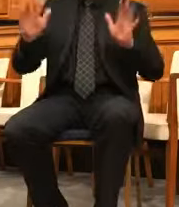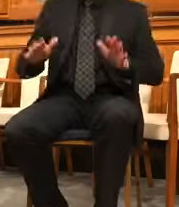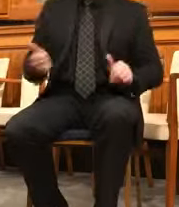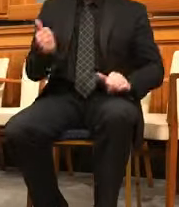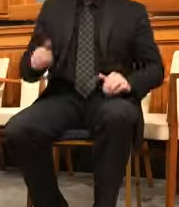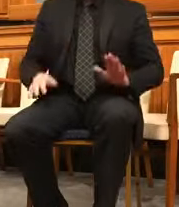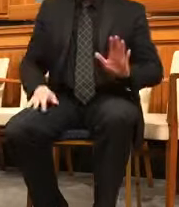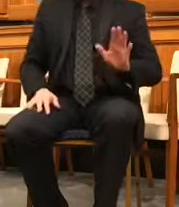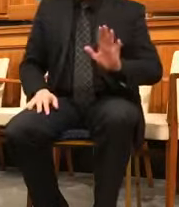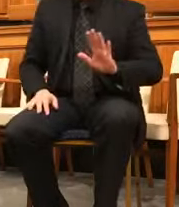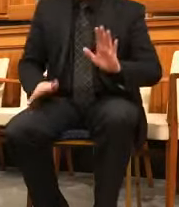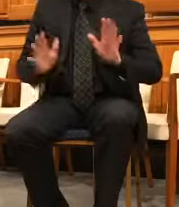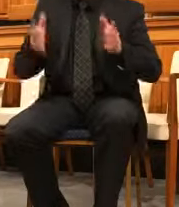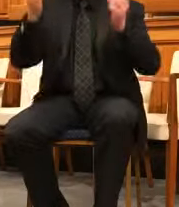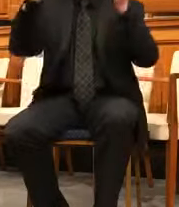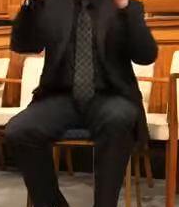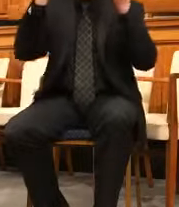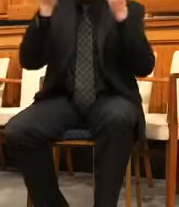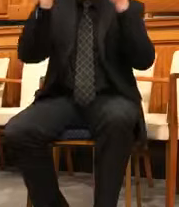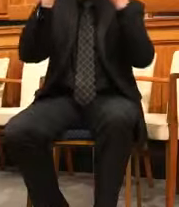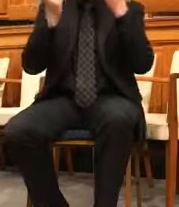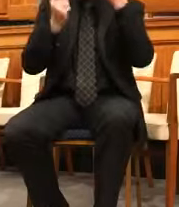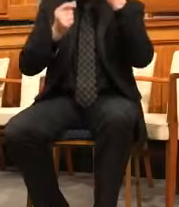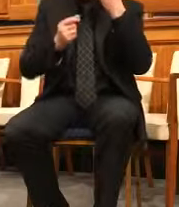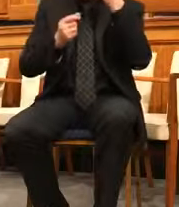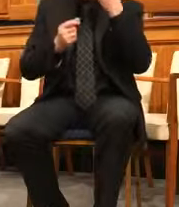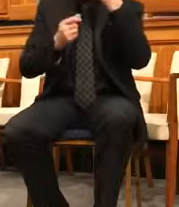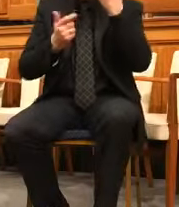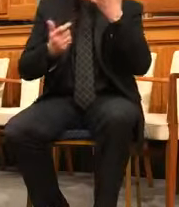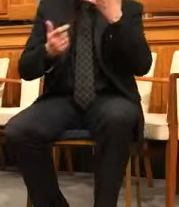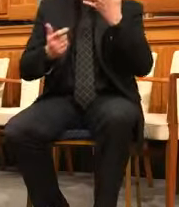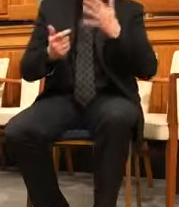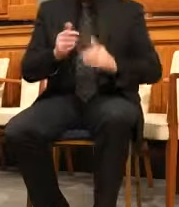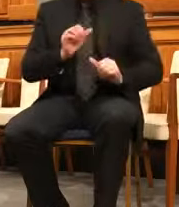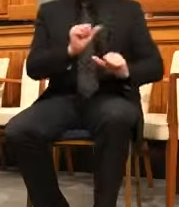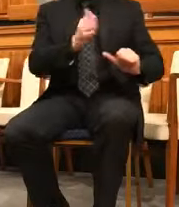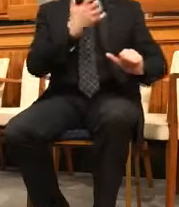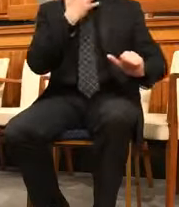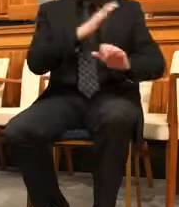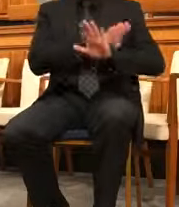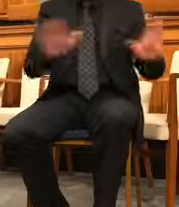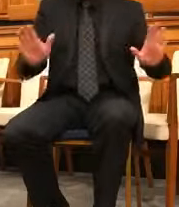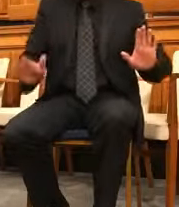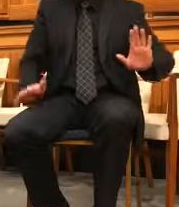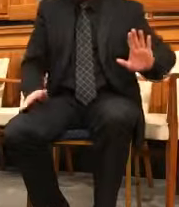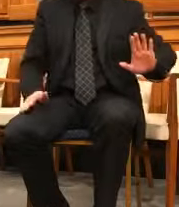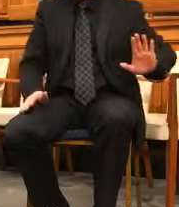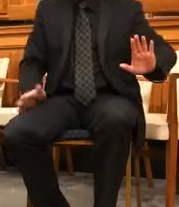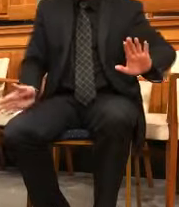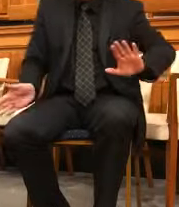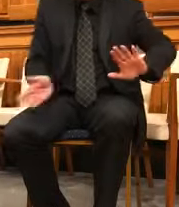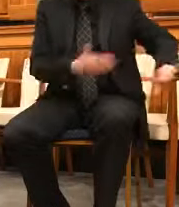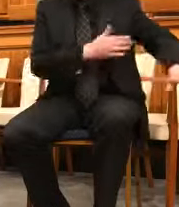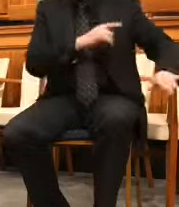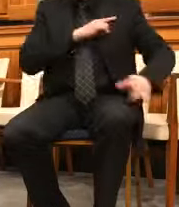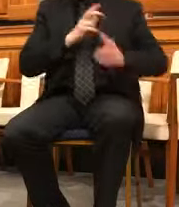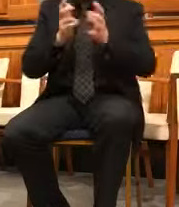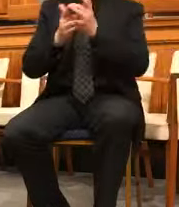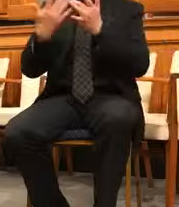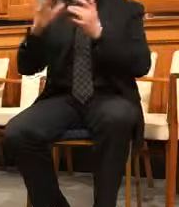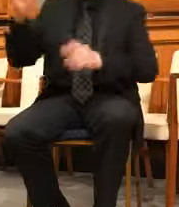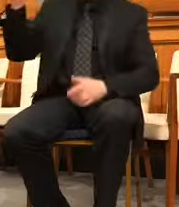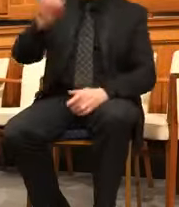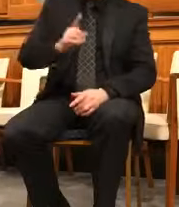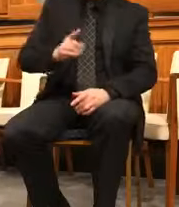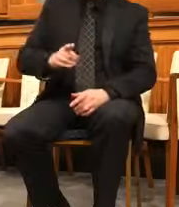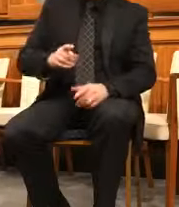So now we don't have that system of worship. That stopped with the coming of Christ. The